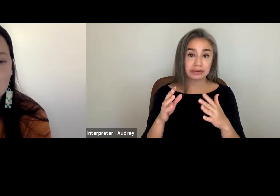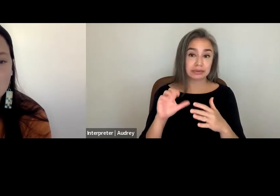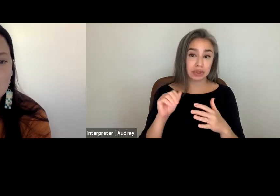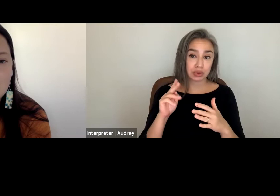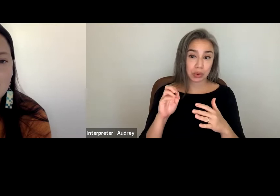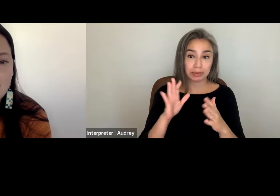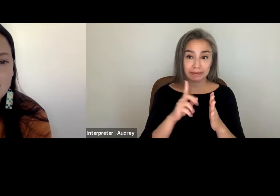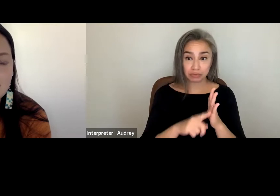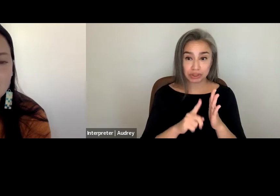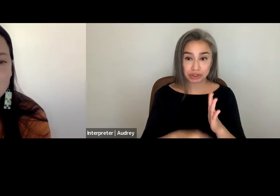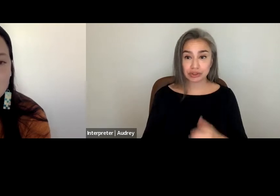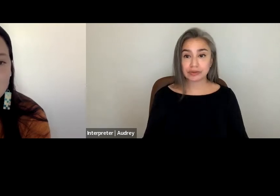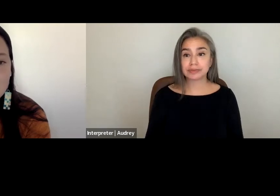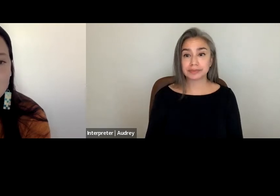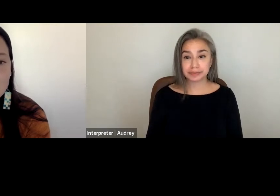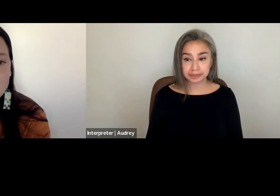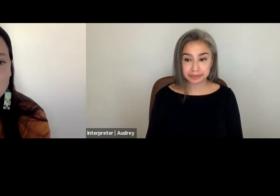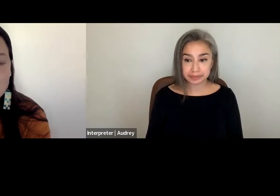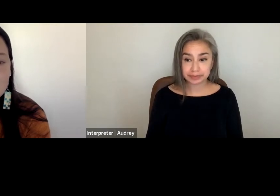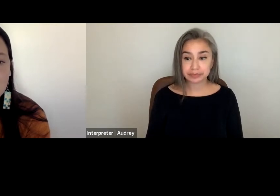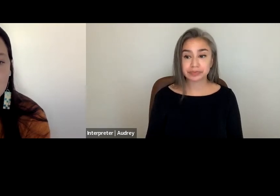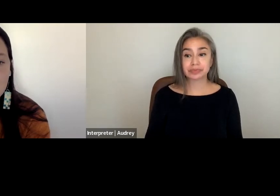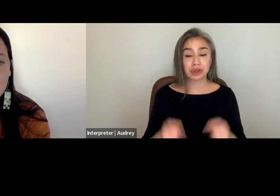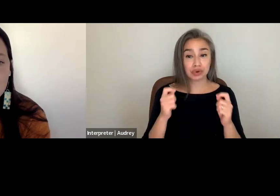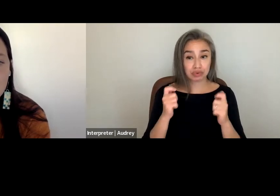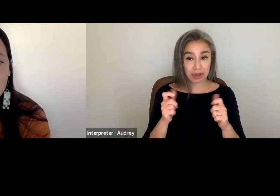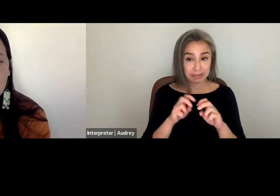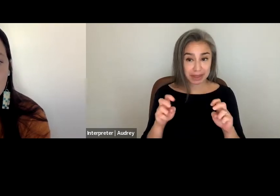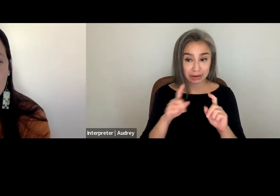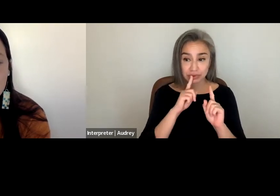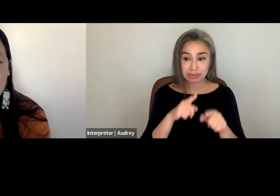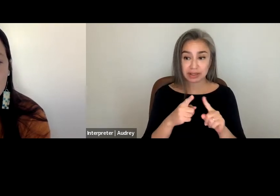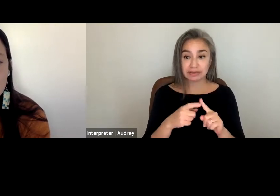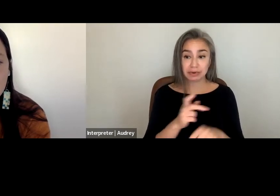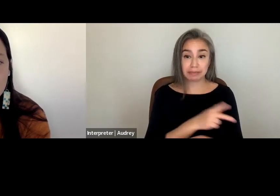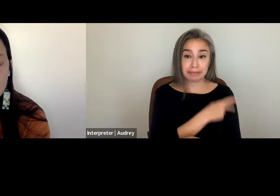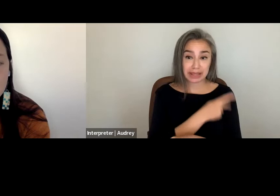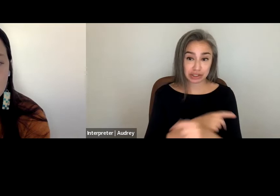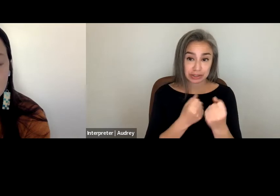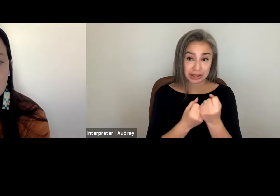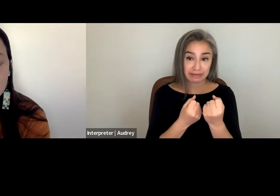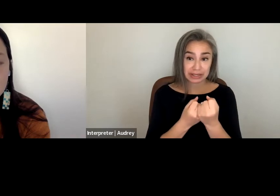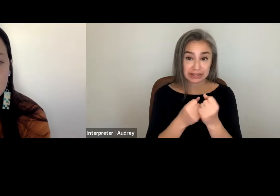research. Great. Rapid panel response from a patient advocacy group.